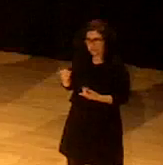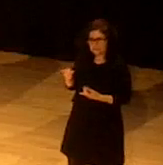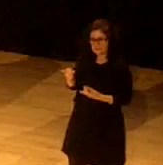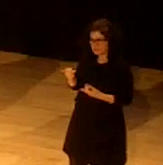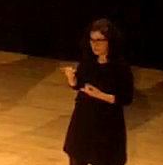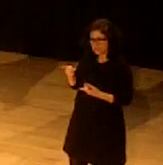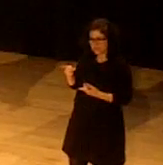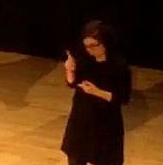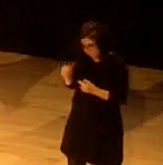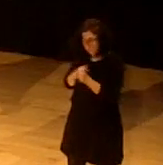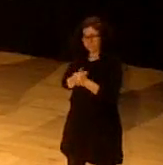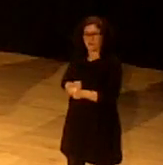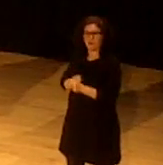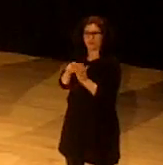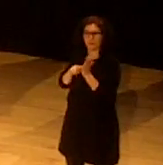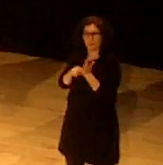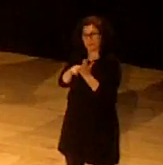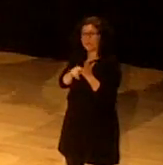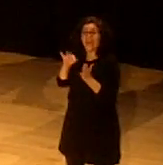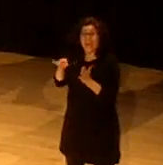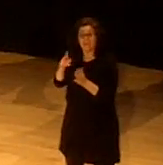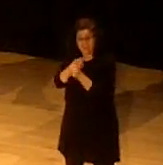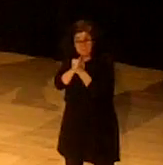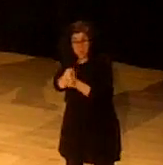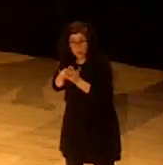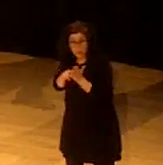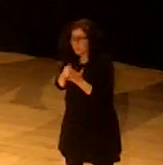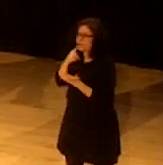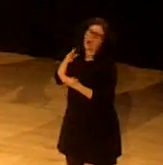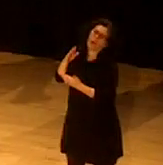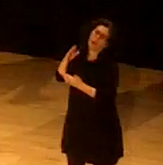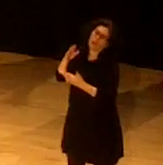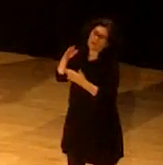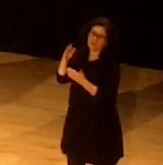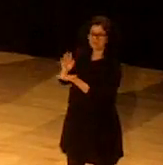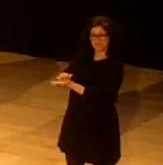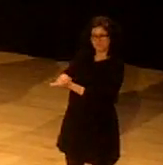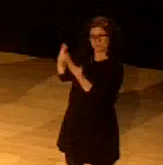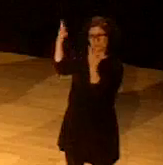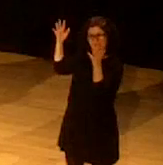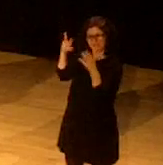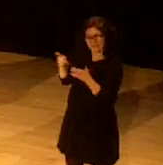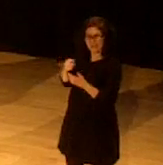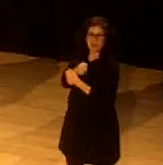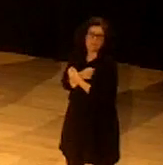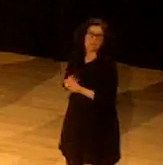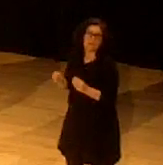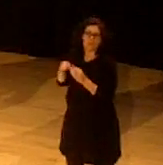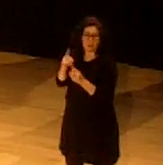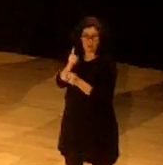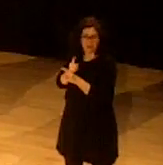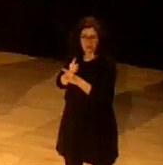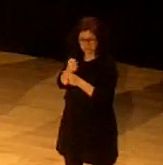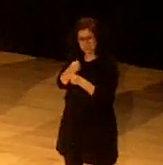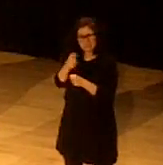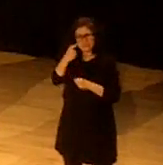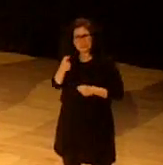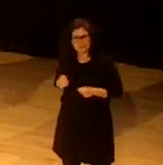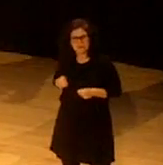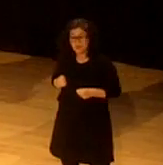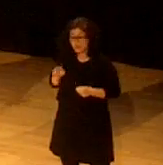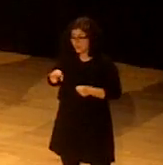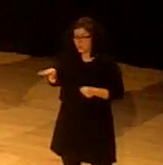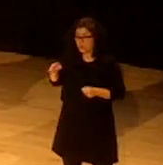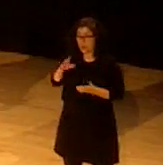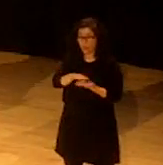and protected and loved more. The punitive action is removed, the celebratory action is increased. Very quickly, a child